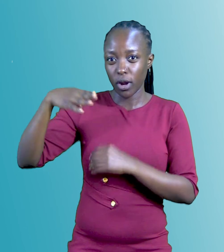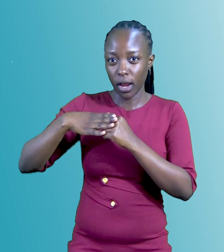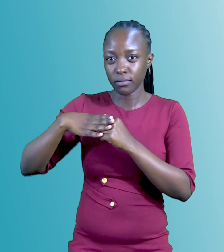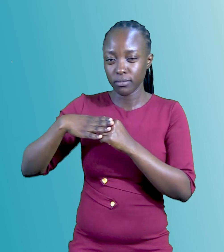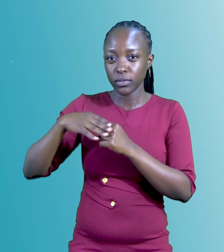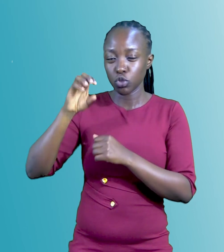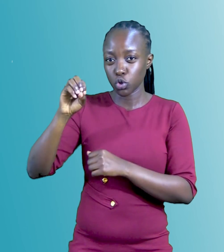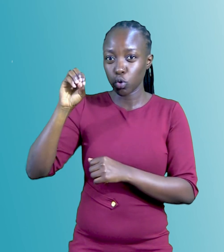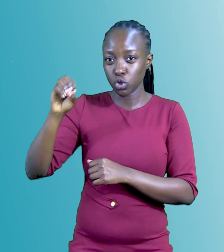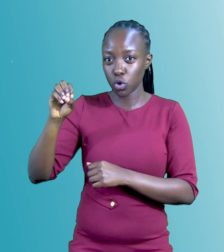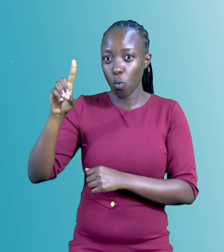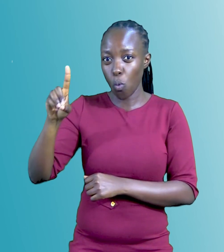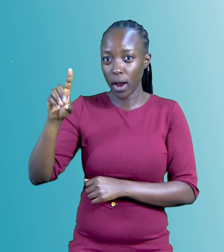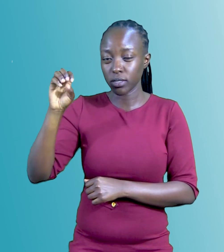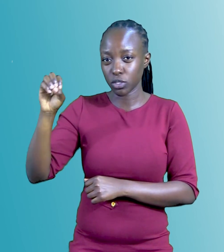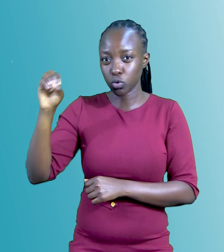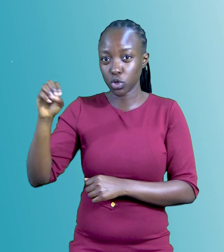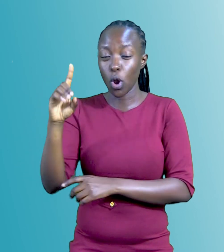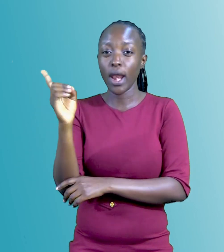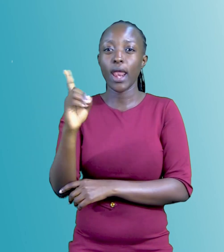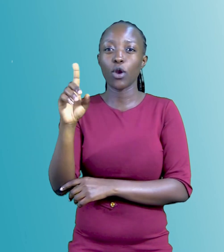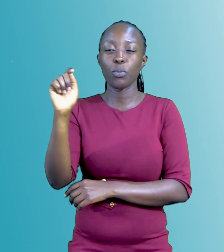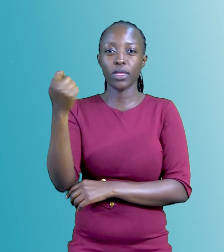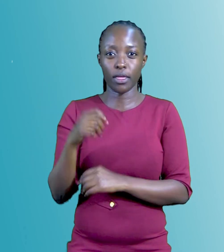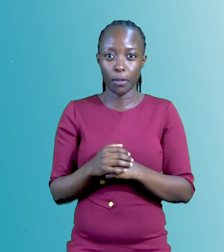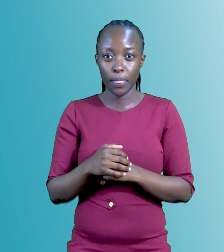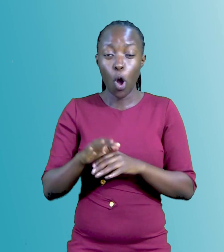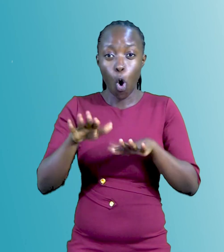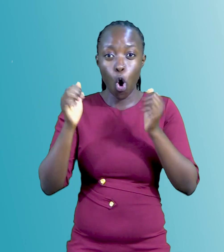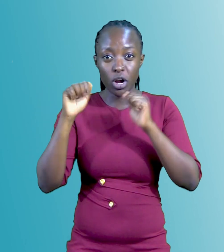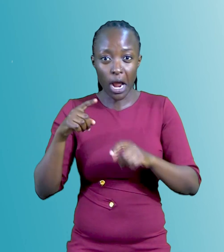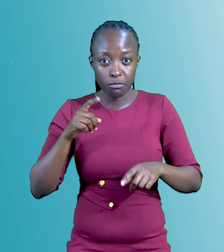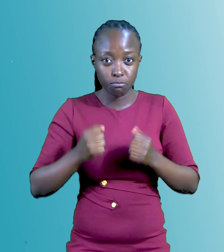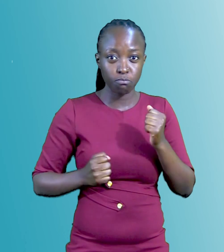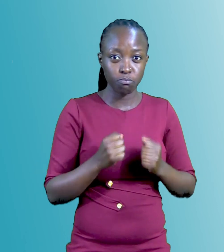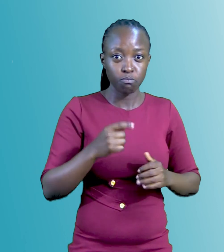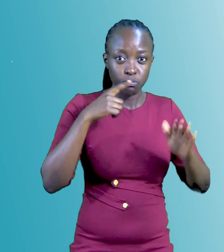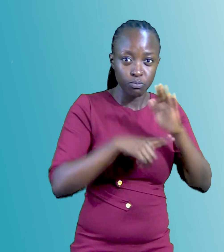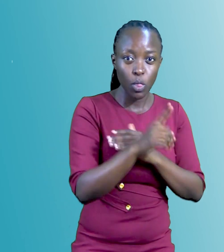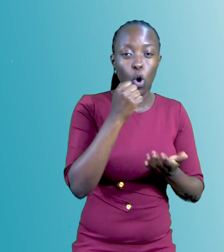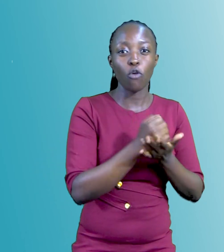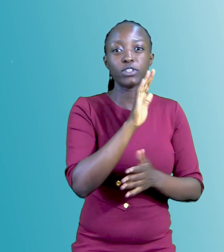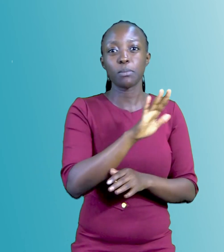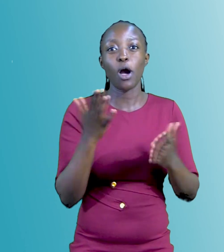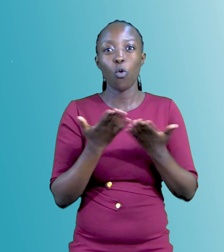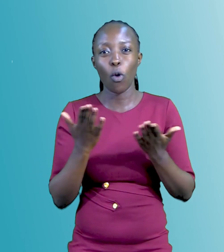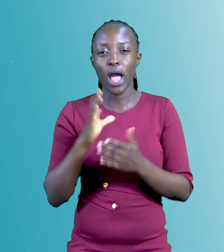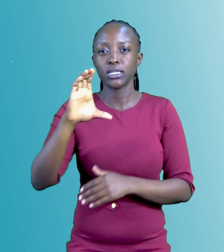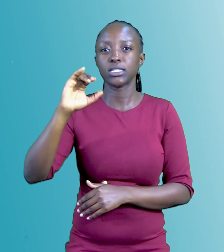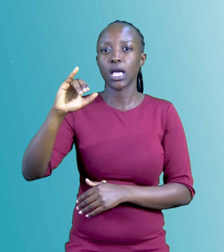49699-00100, Nairobi, Kenya. Or visit our offices located at CIC Plaza, Building 1,